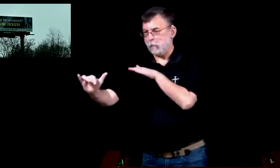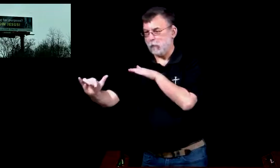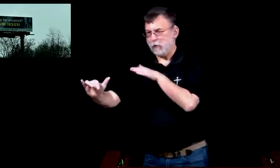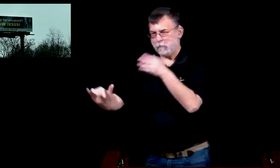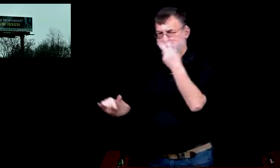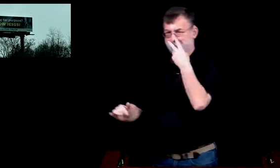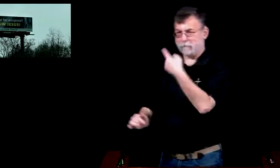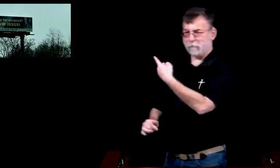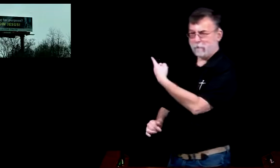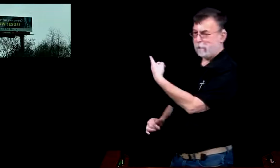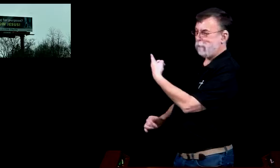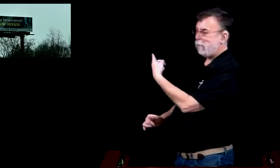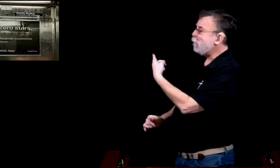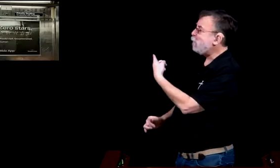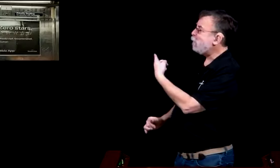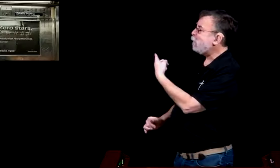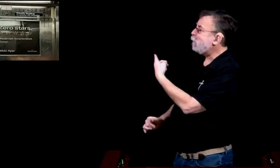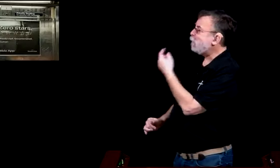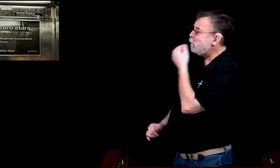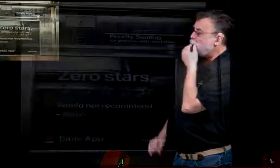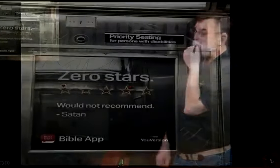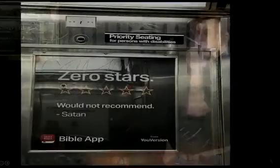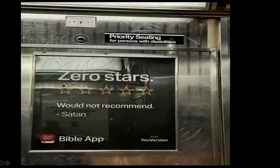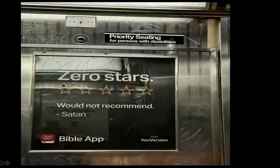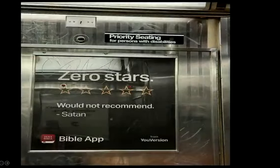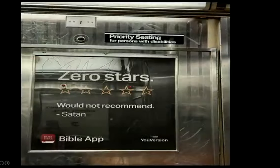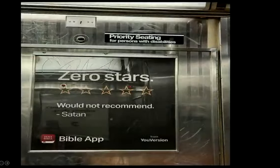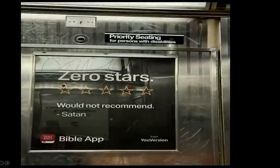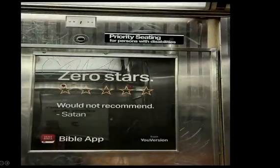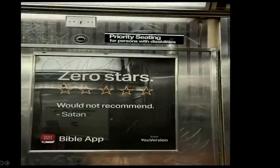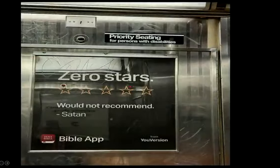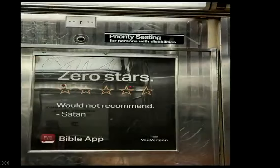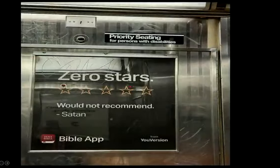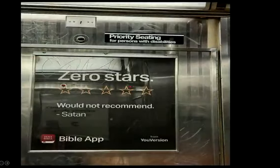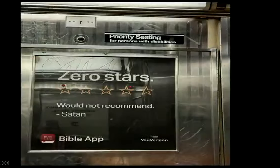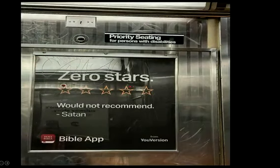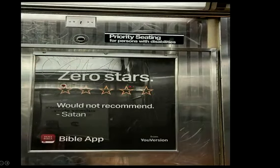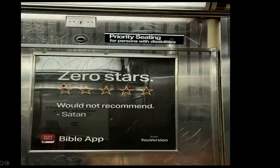She was on the subway and saw this.